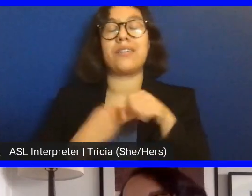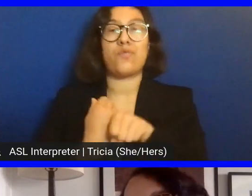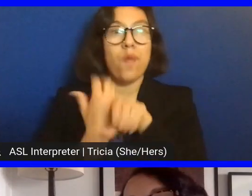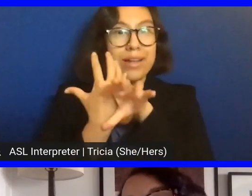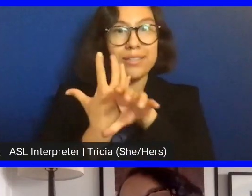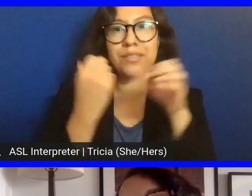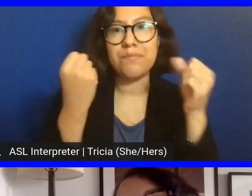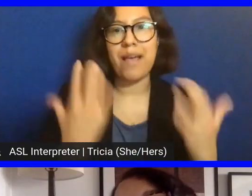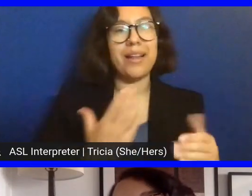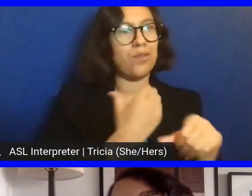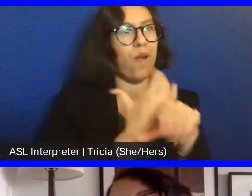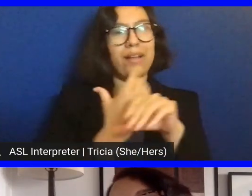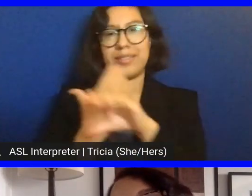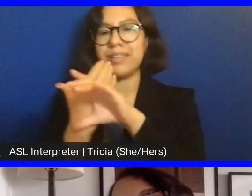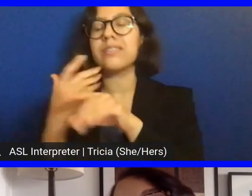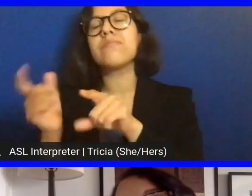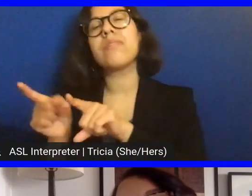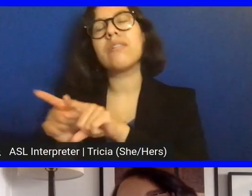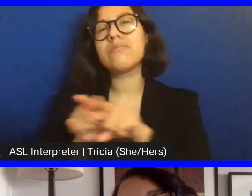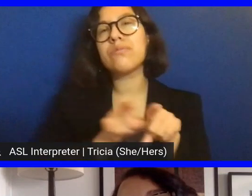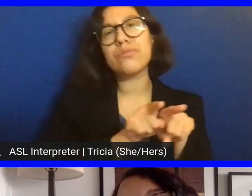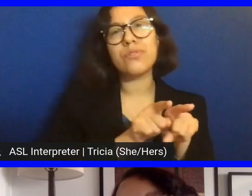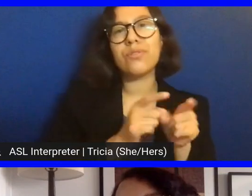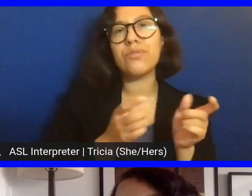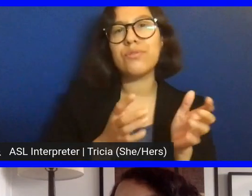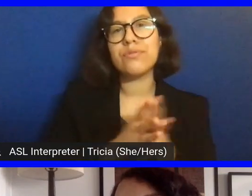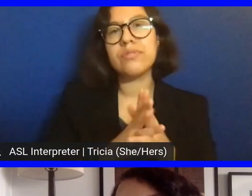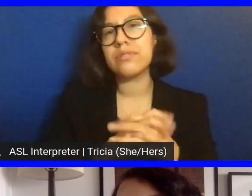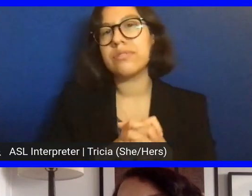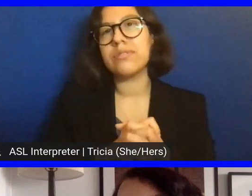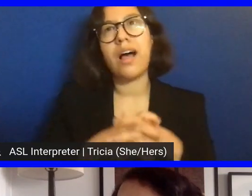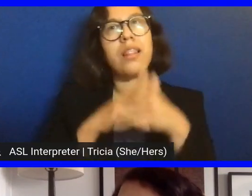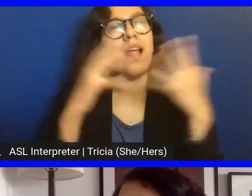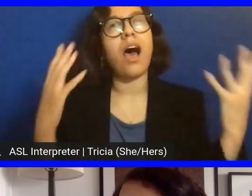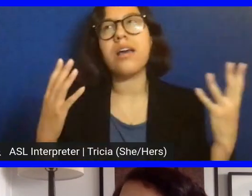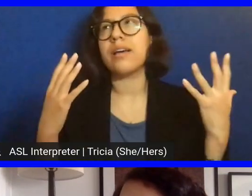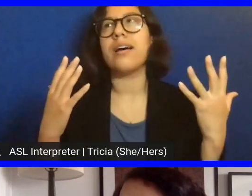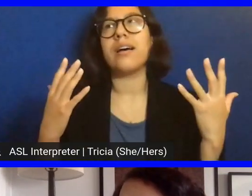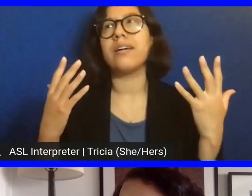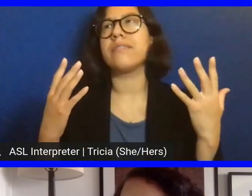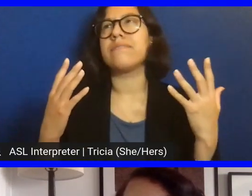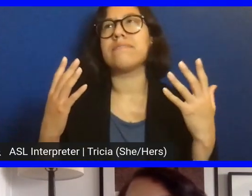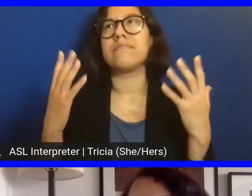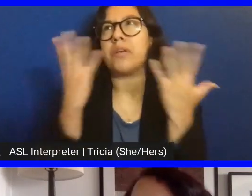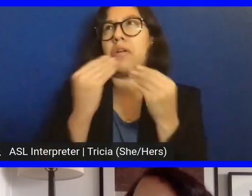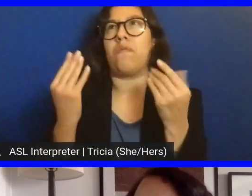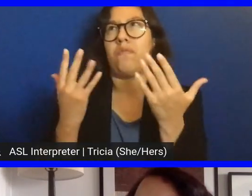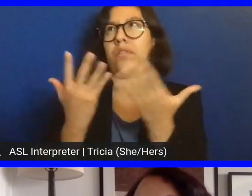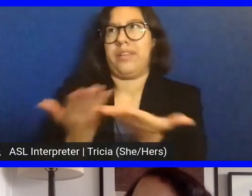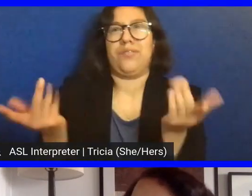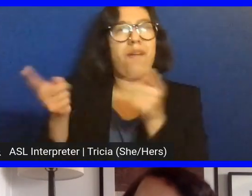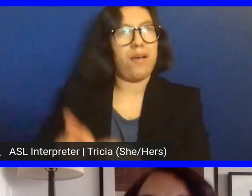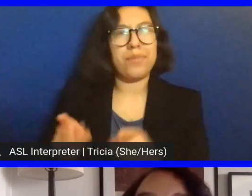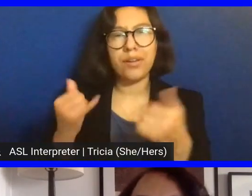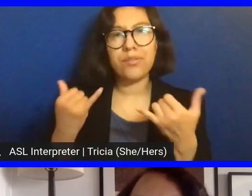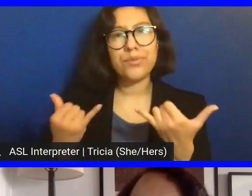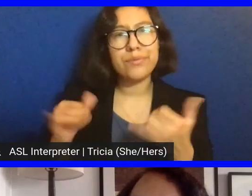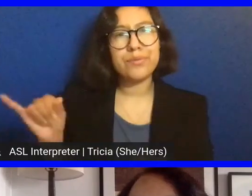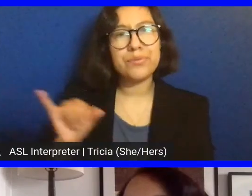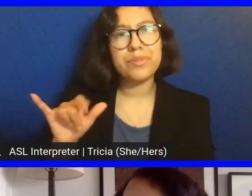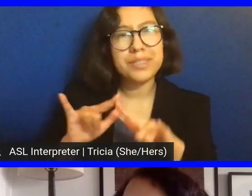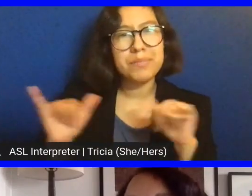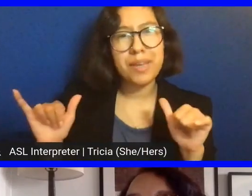multiple crises, but also a lot of incredible things are happening as well. You